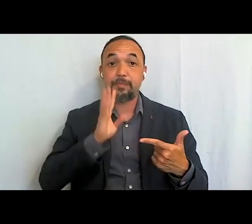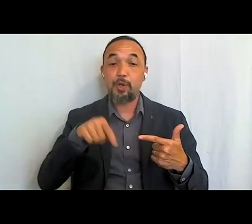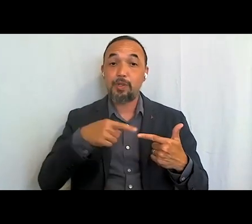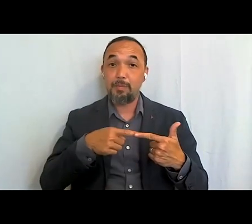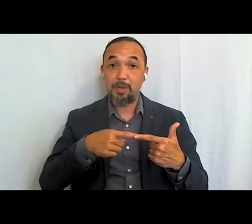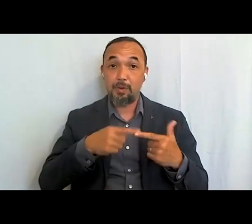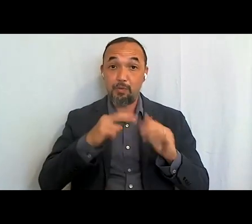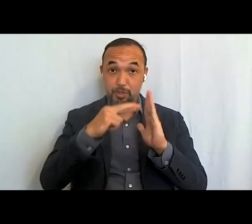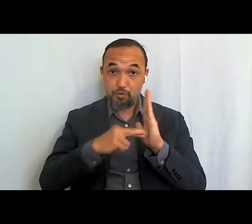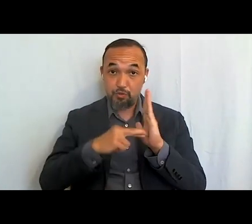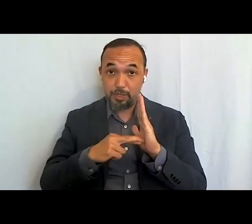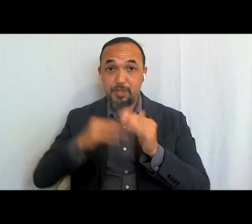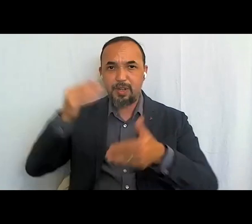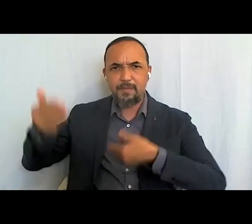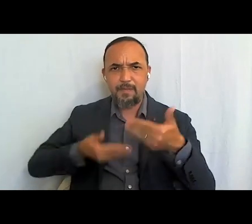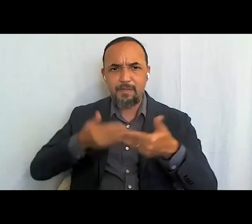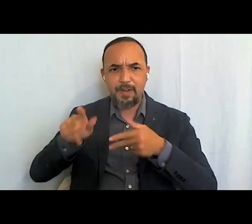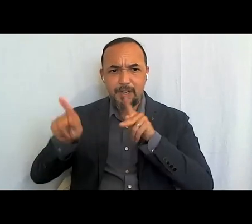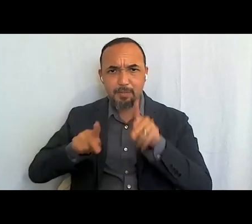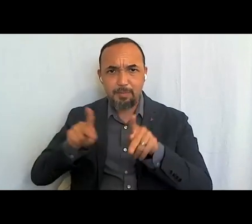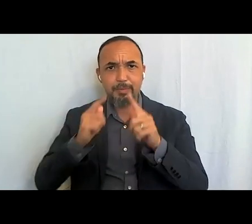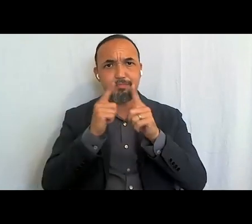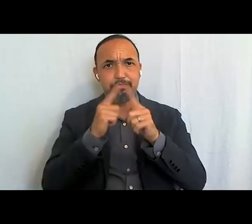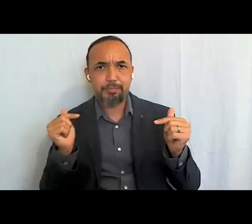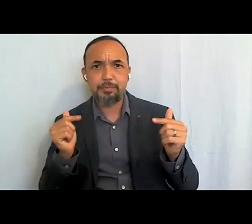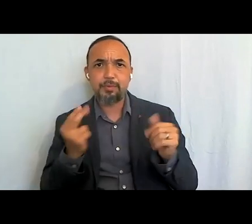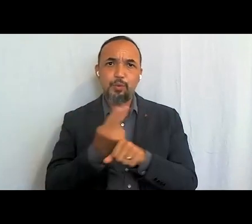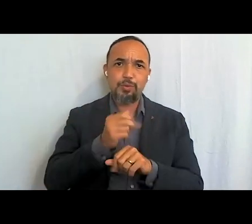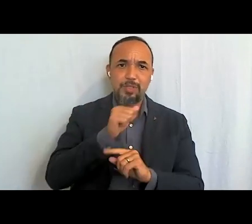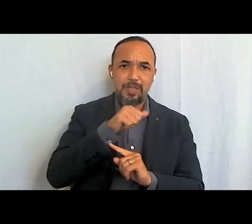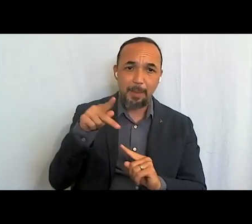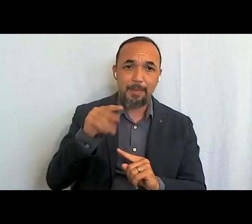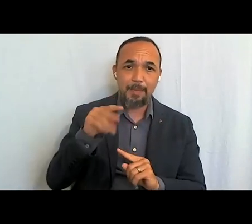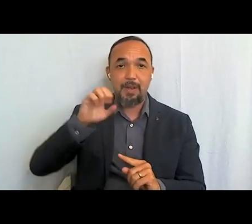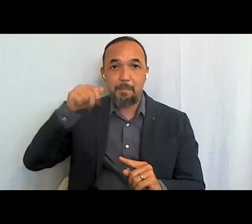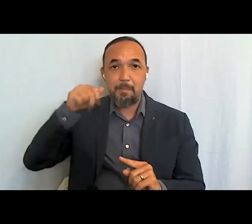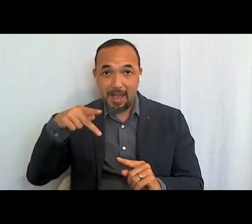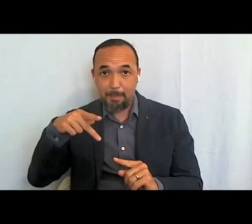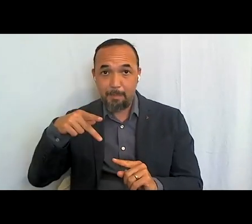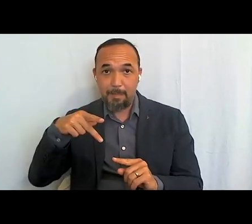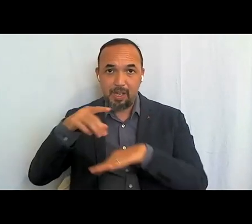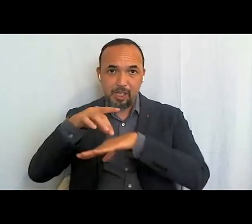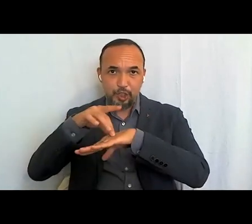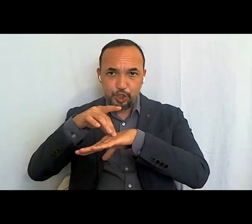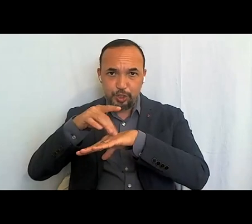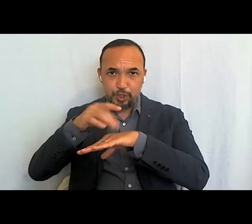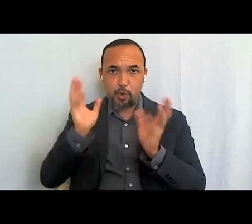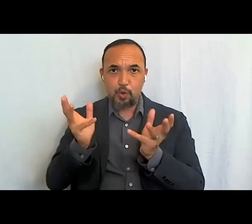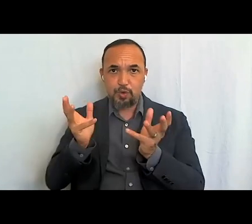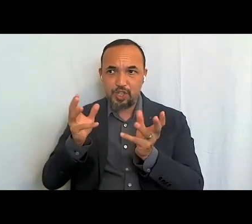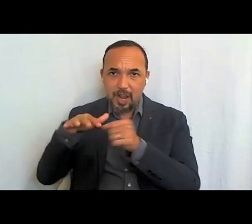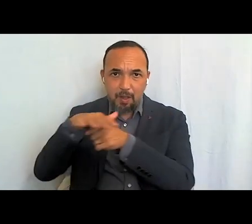registration and inviting people, et cetera, so you can use the app. There's a map on there with the geo chat. You can talk to your team on there. The GISH